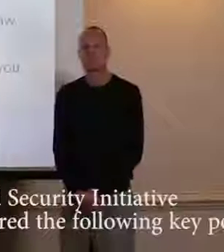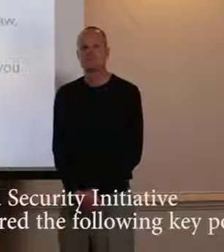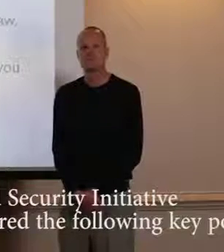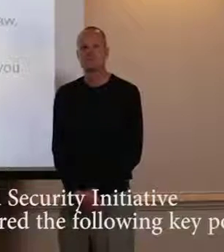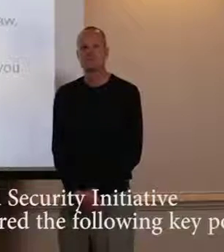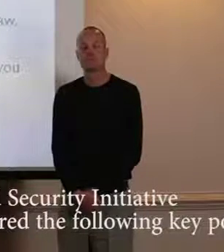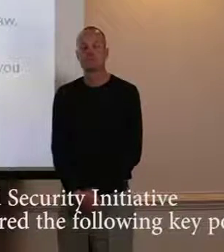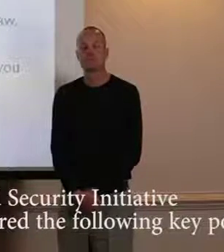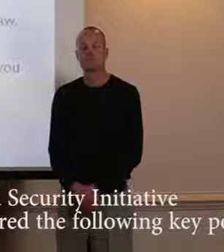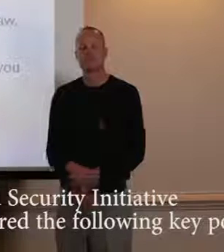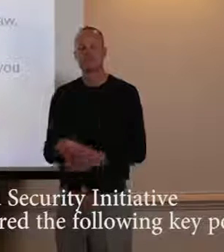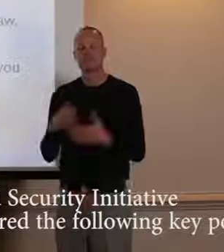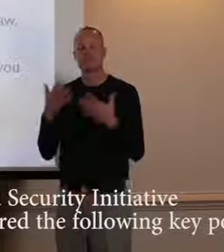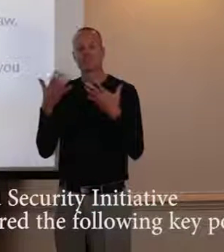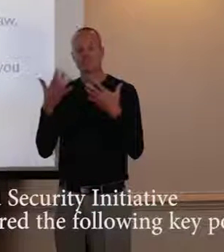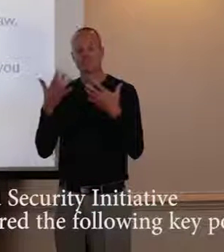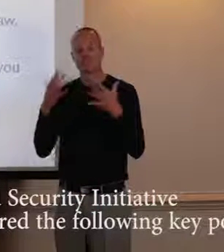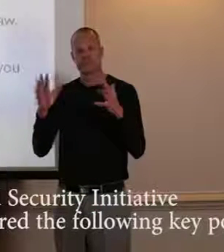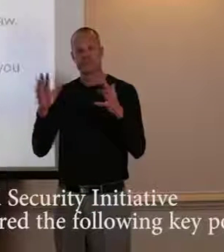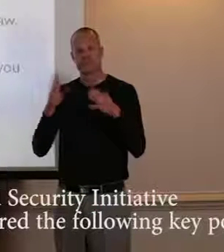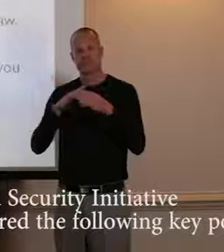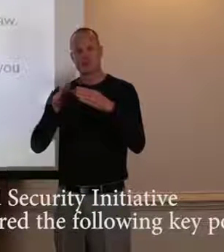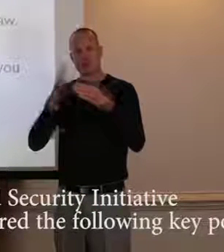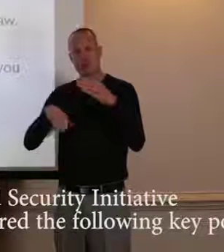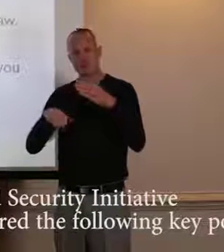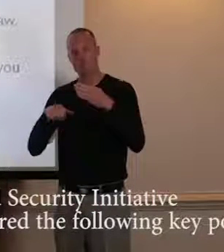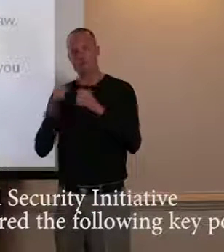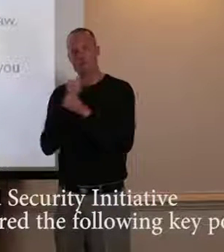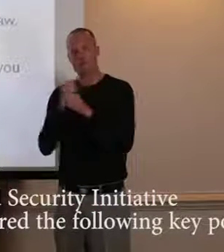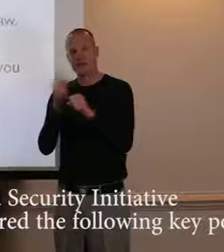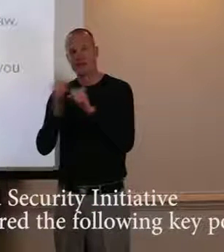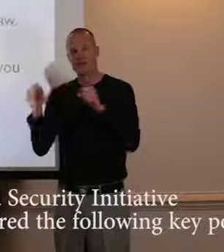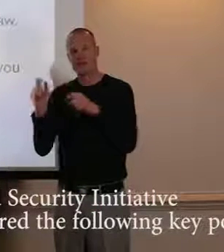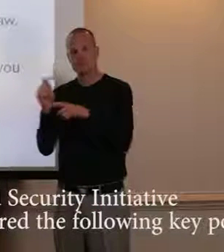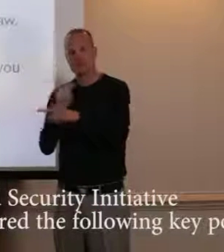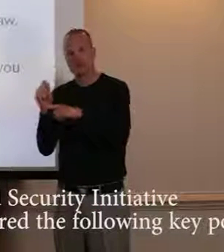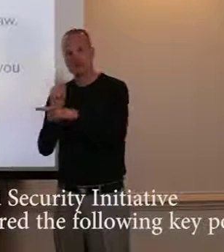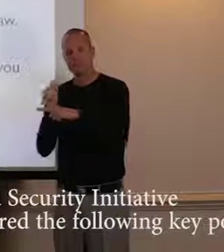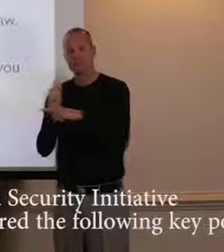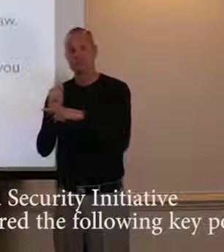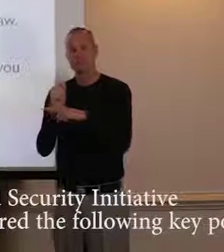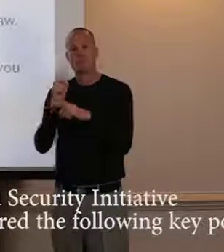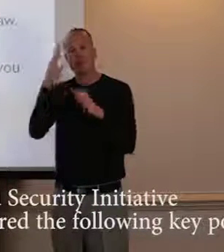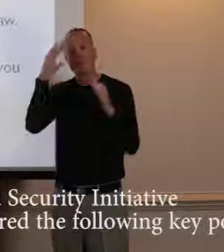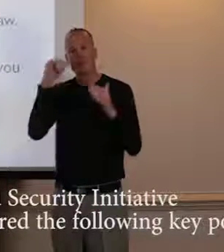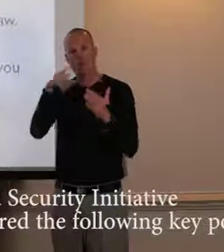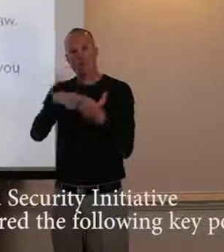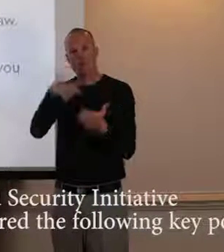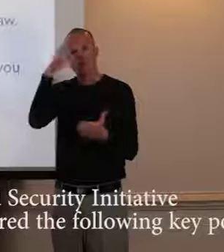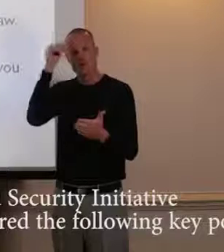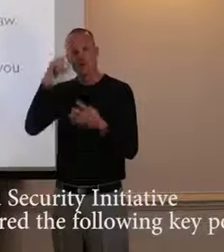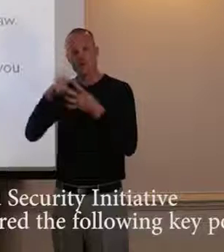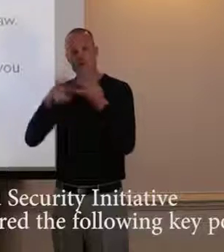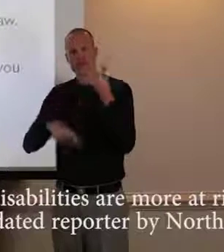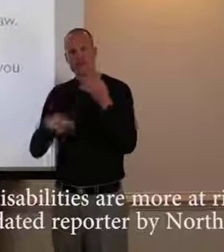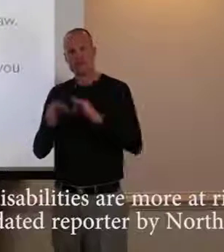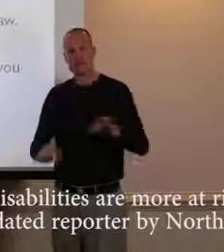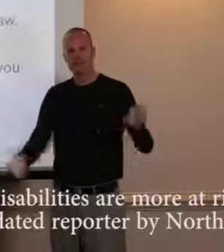This concludes the Safety and Security Initiative training. We hope you gathered the following key points. First of all,